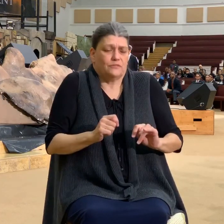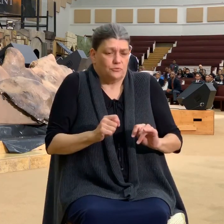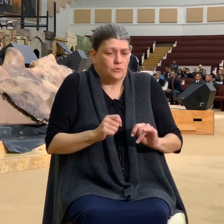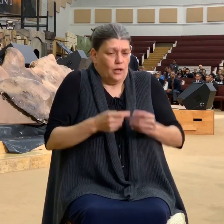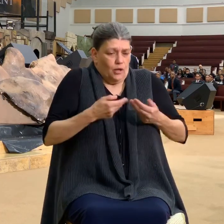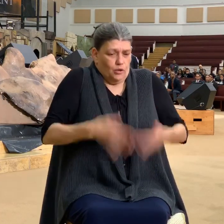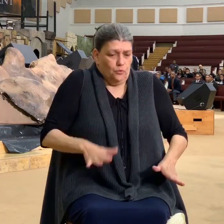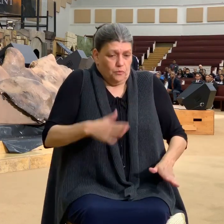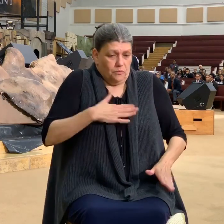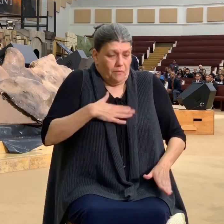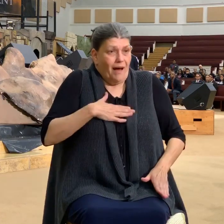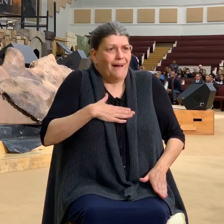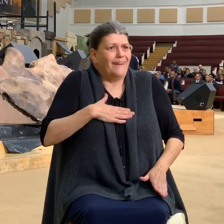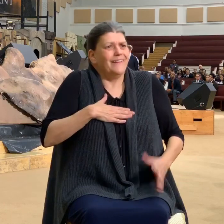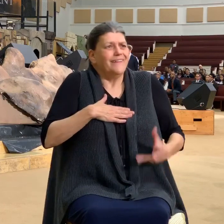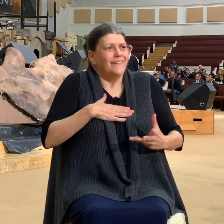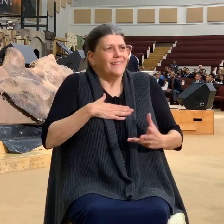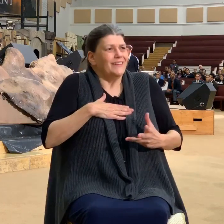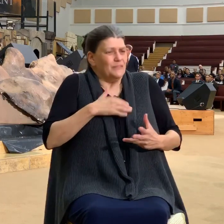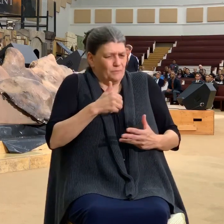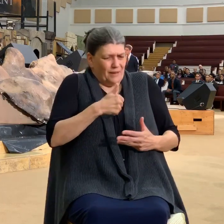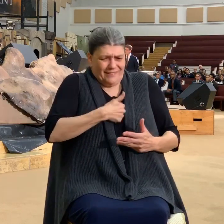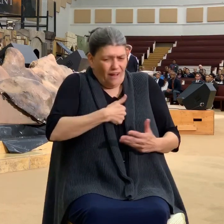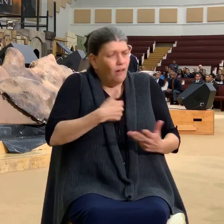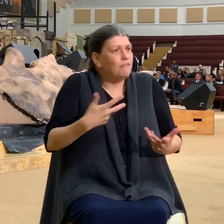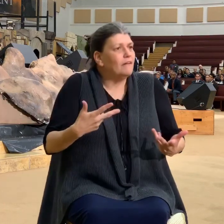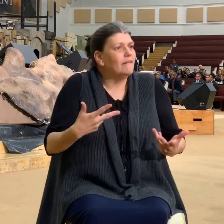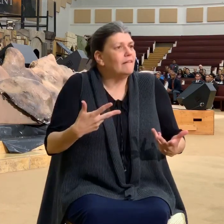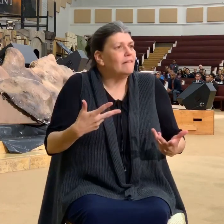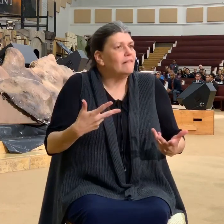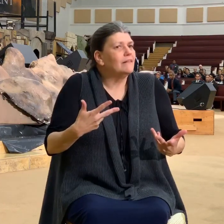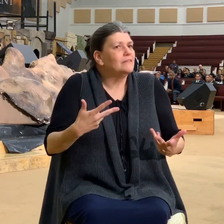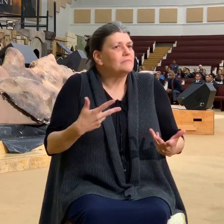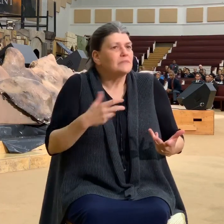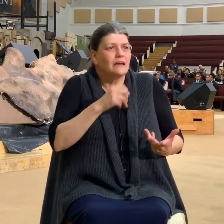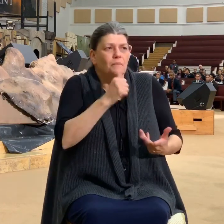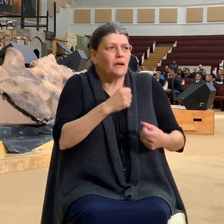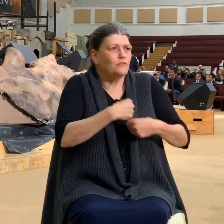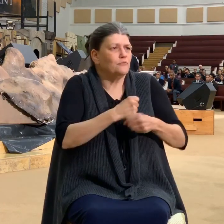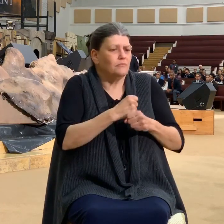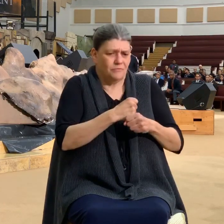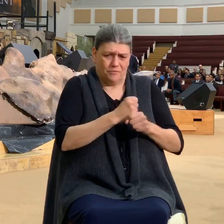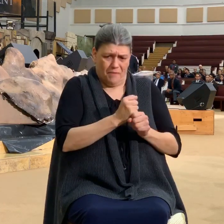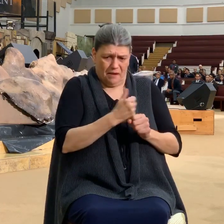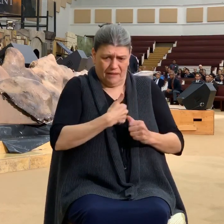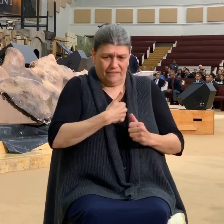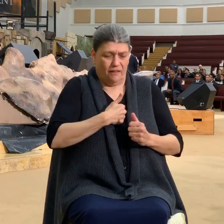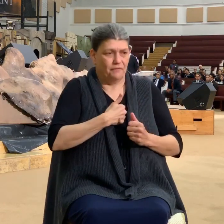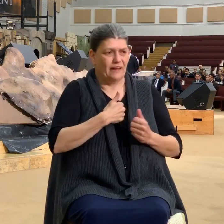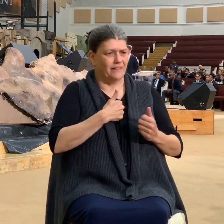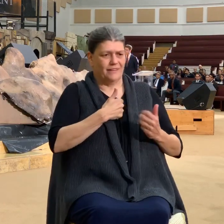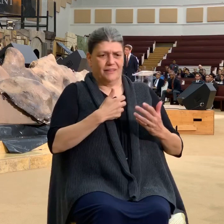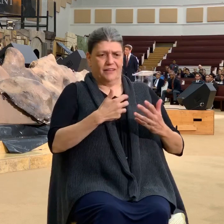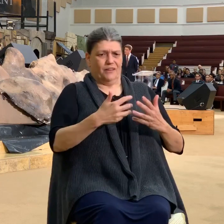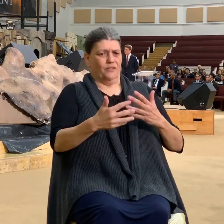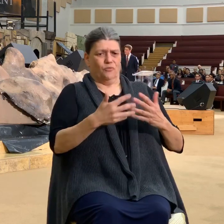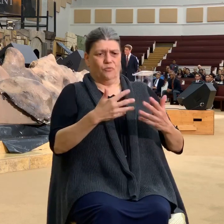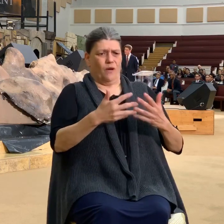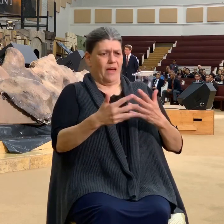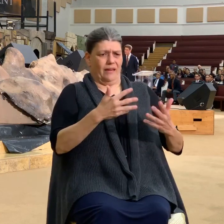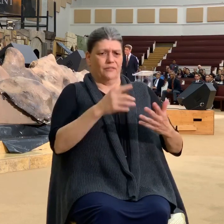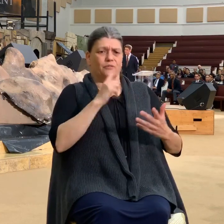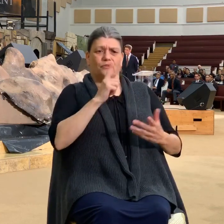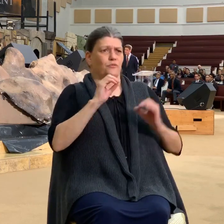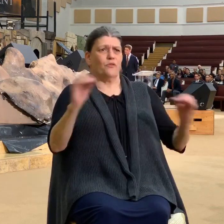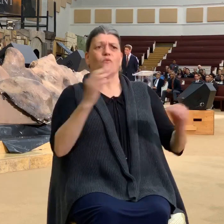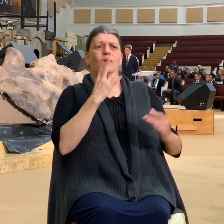am. I'm not trying to become this gray matter where there is no color. In fact,